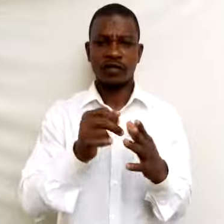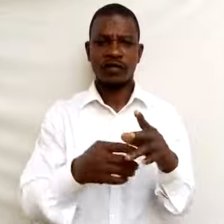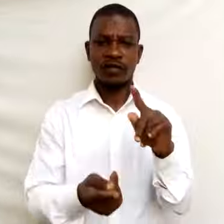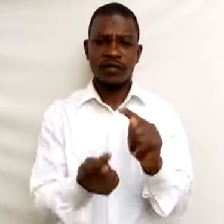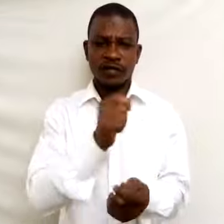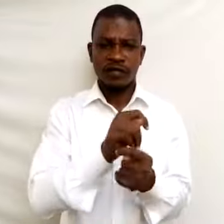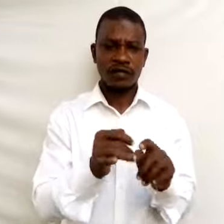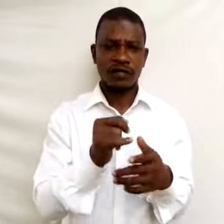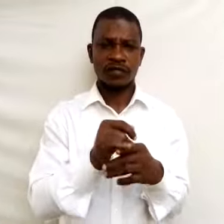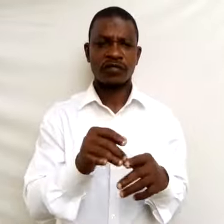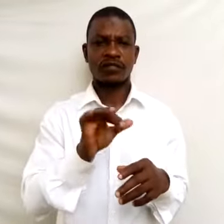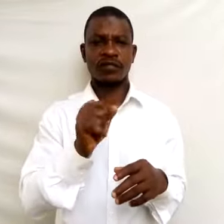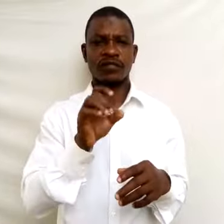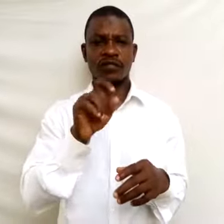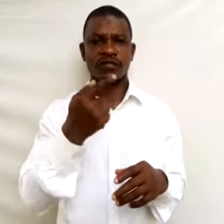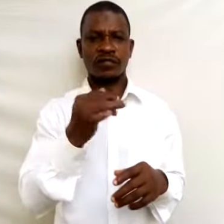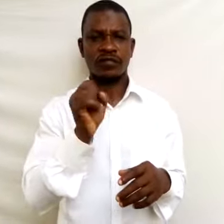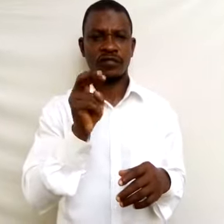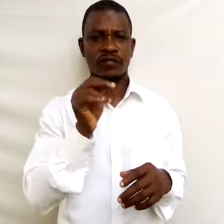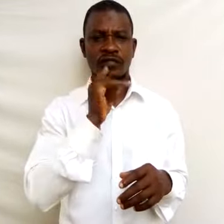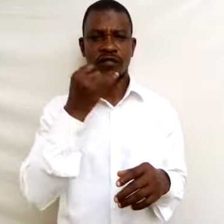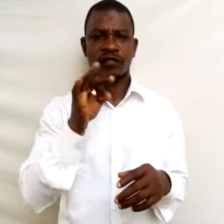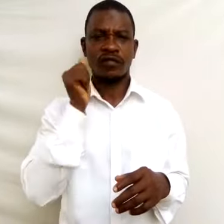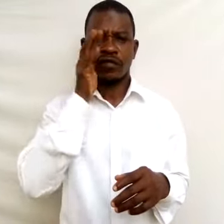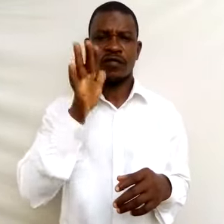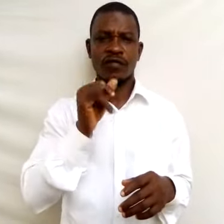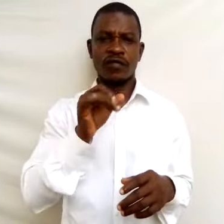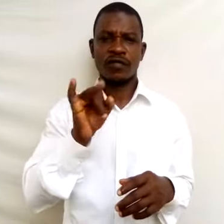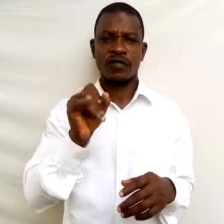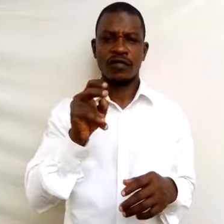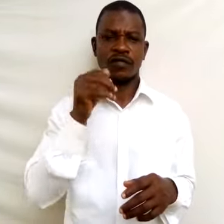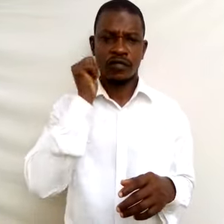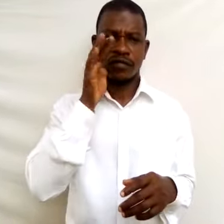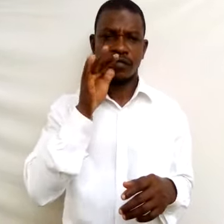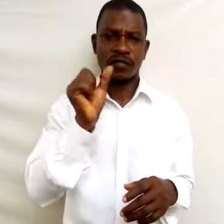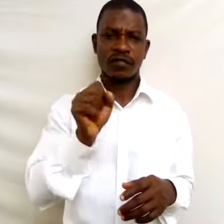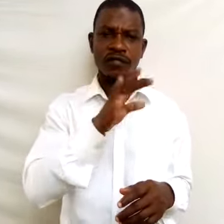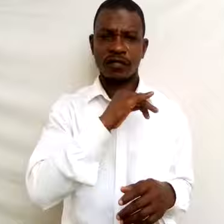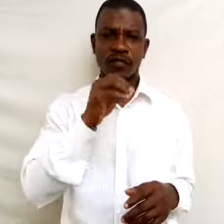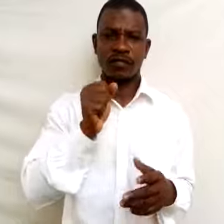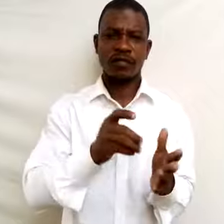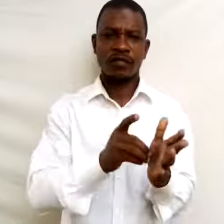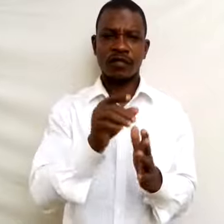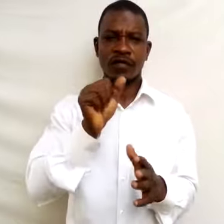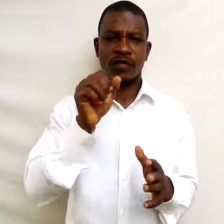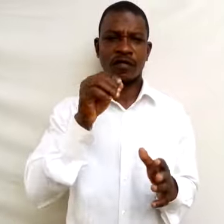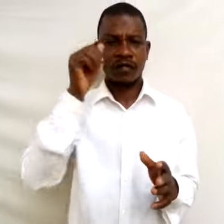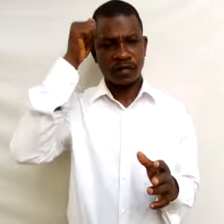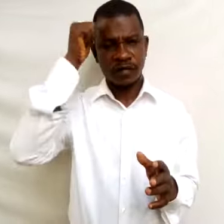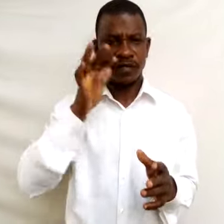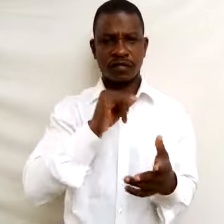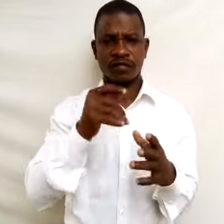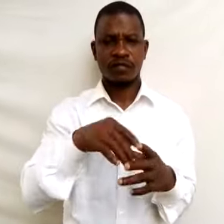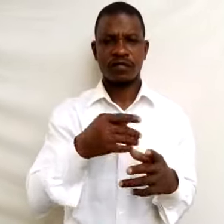of the genitalia of the female infants, girls, and adolescents persists